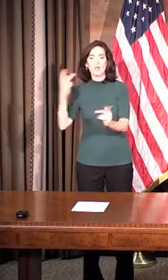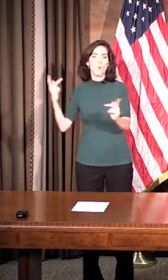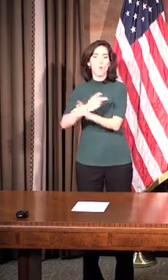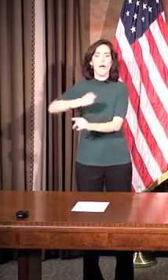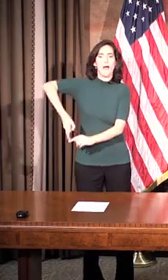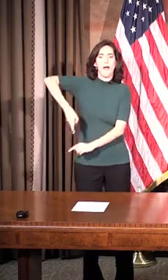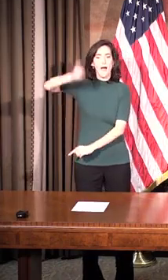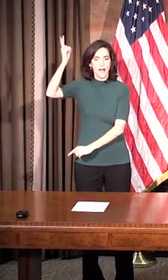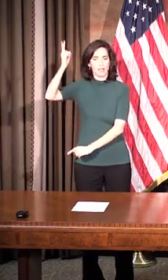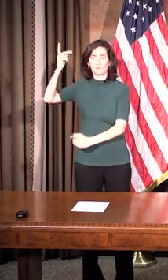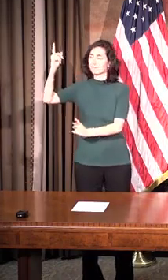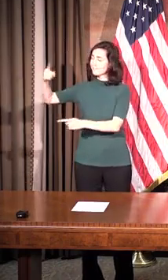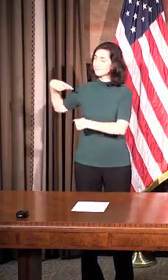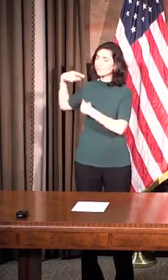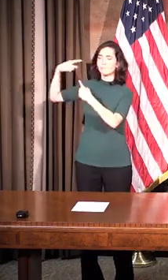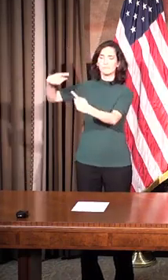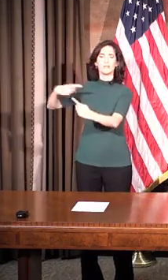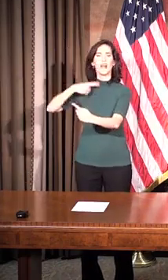around 83,000.